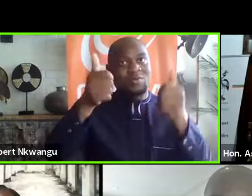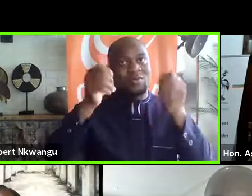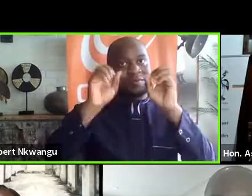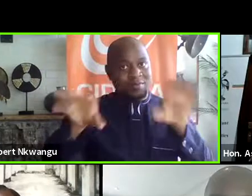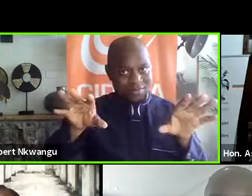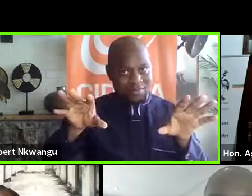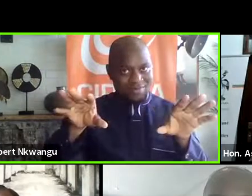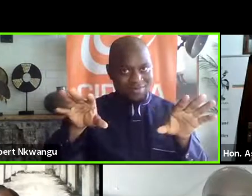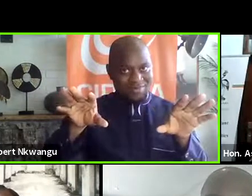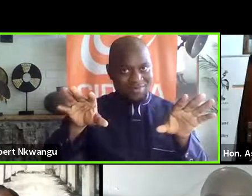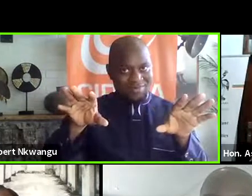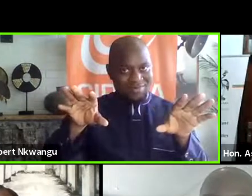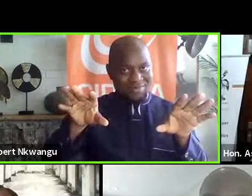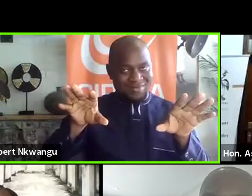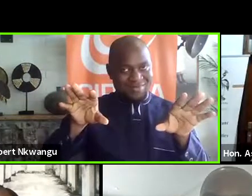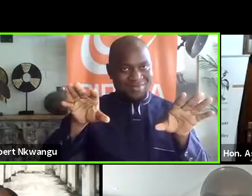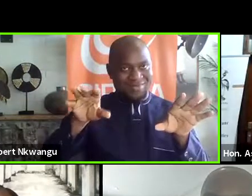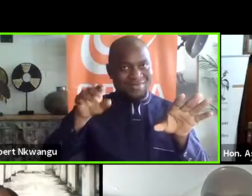A